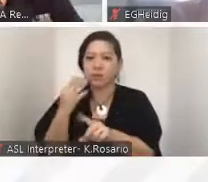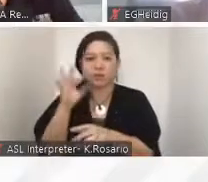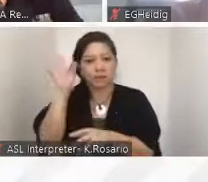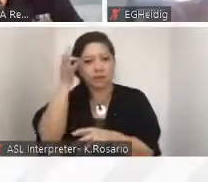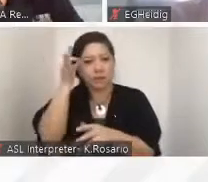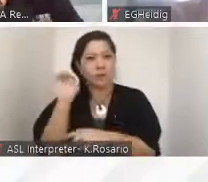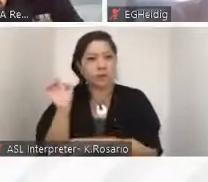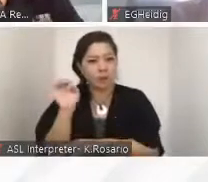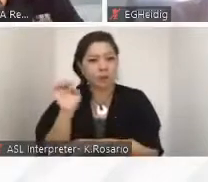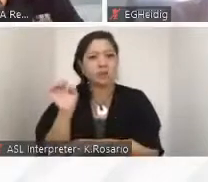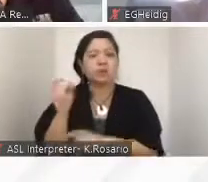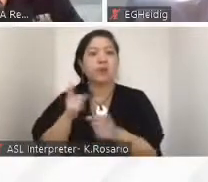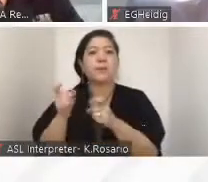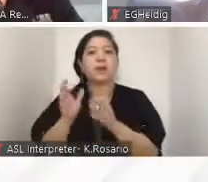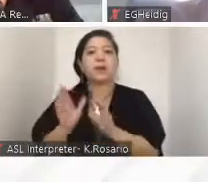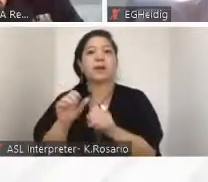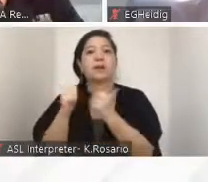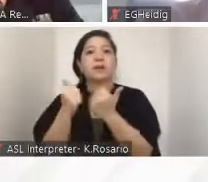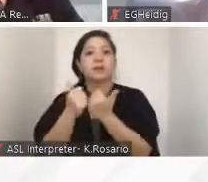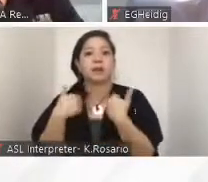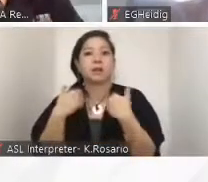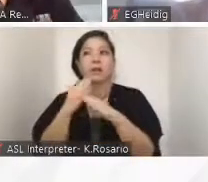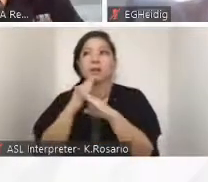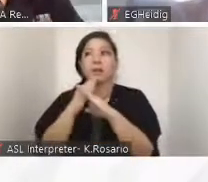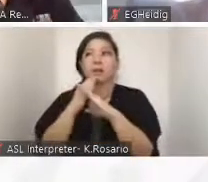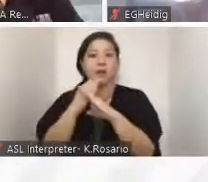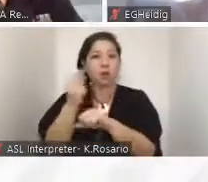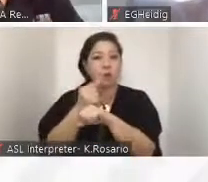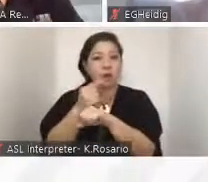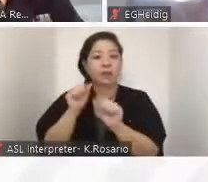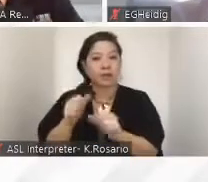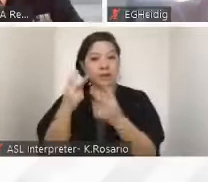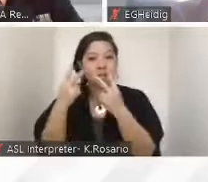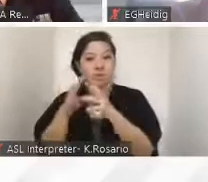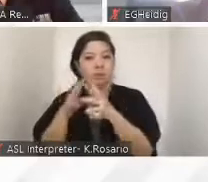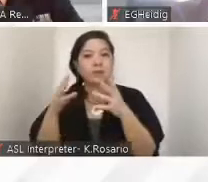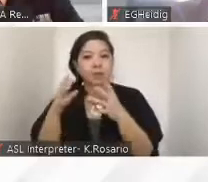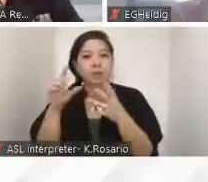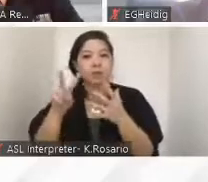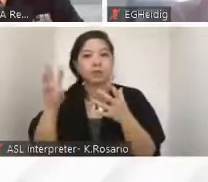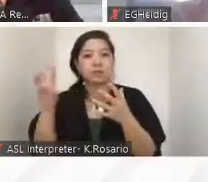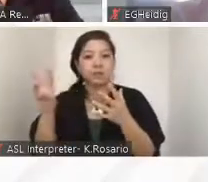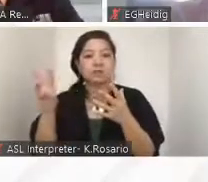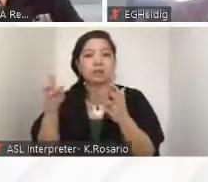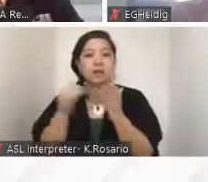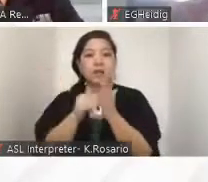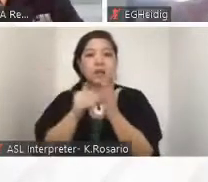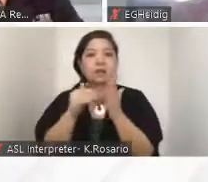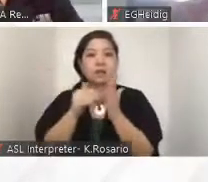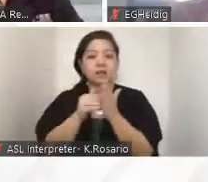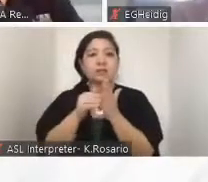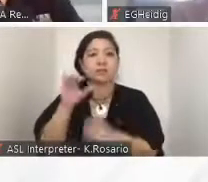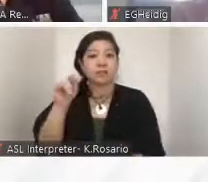Emergency Management Agency predicted that Guam could see as many as 26,000 cases.